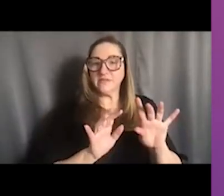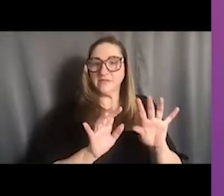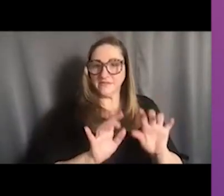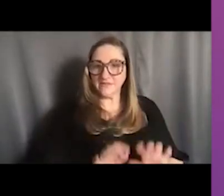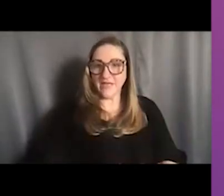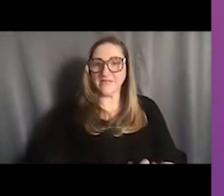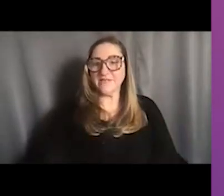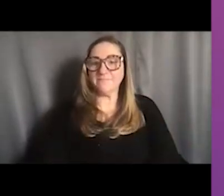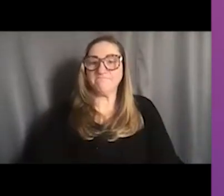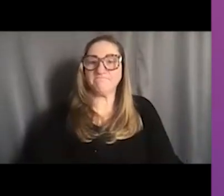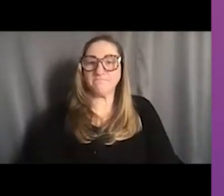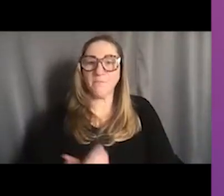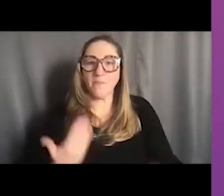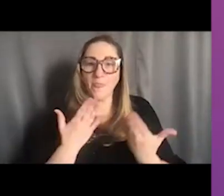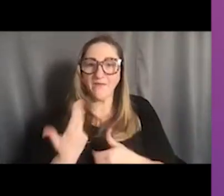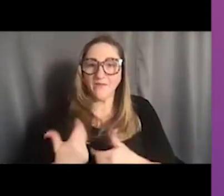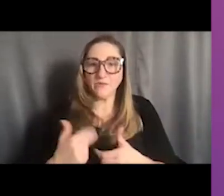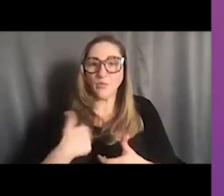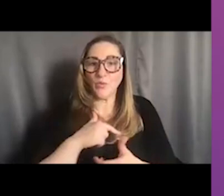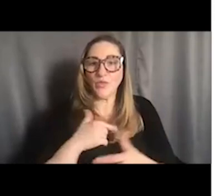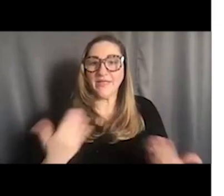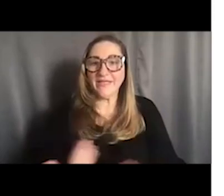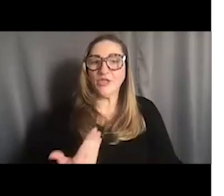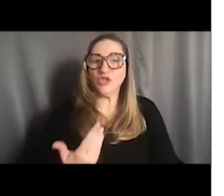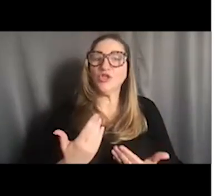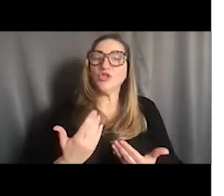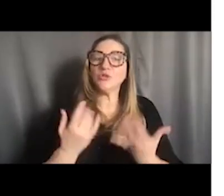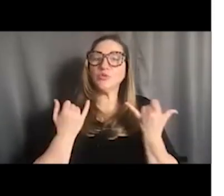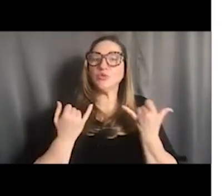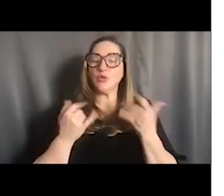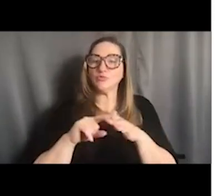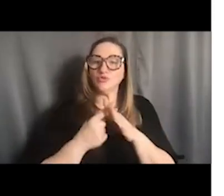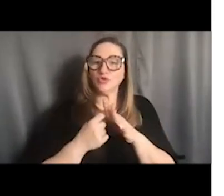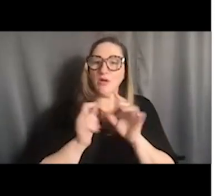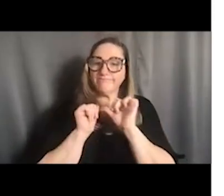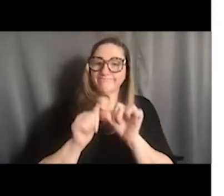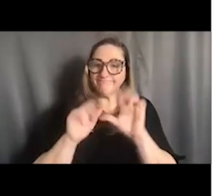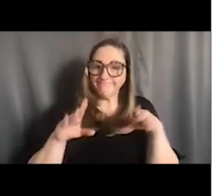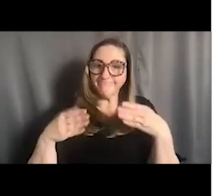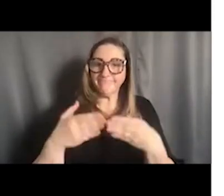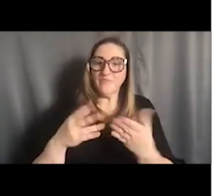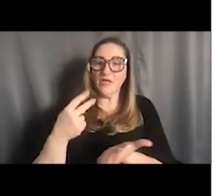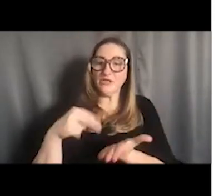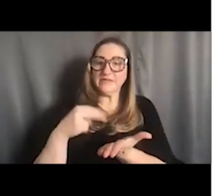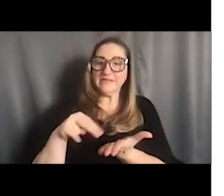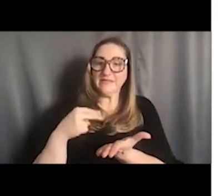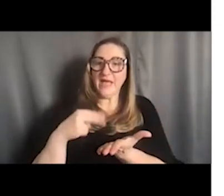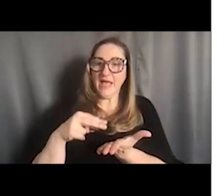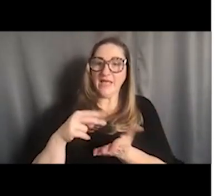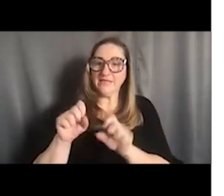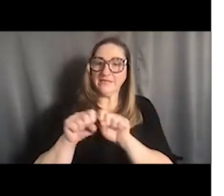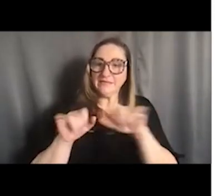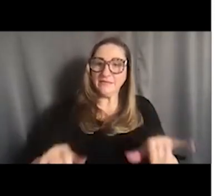So thank you all for joining us. We're here today to kick off the next 4 months of concentrated action to make our dance ecosystem more